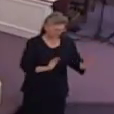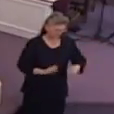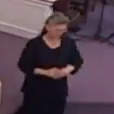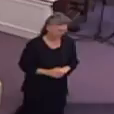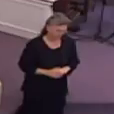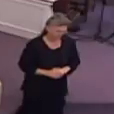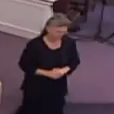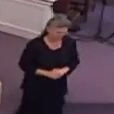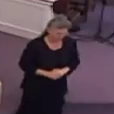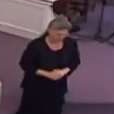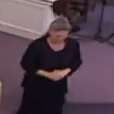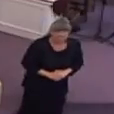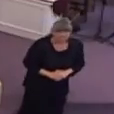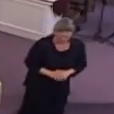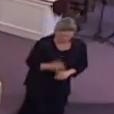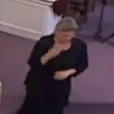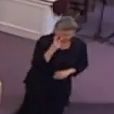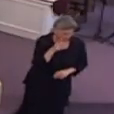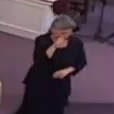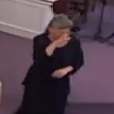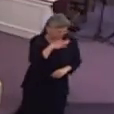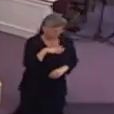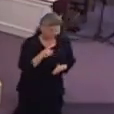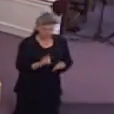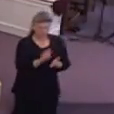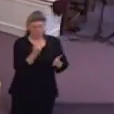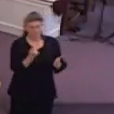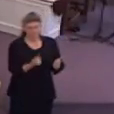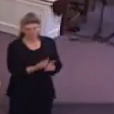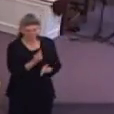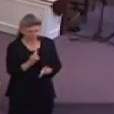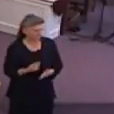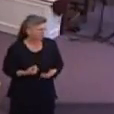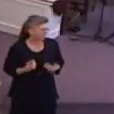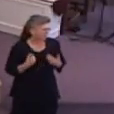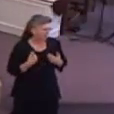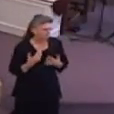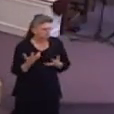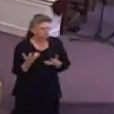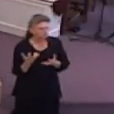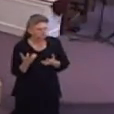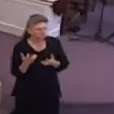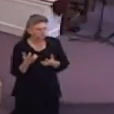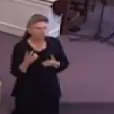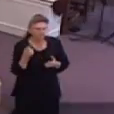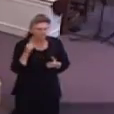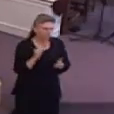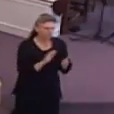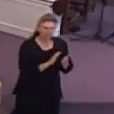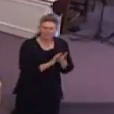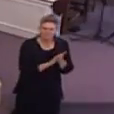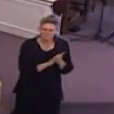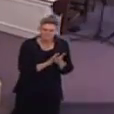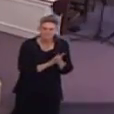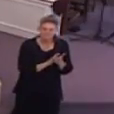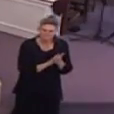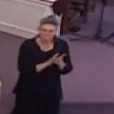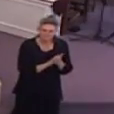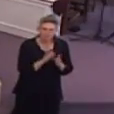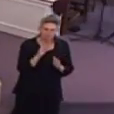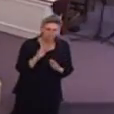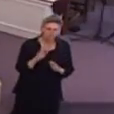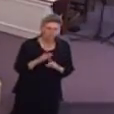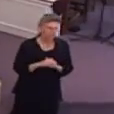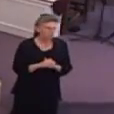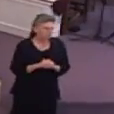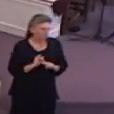Or, you know, I've seen even men sometimes, they have such a desire for affirmation and respect, and